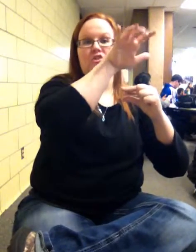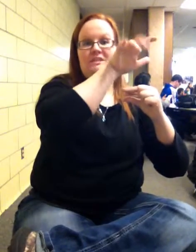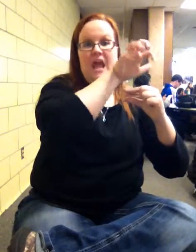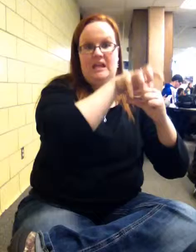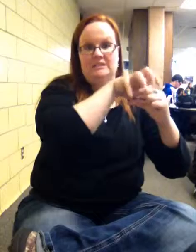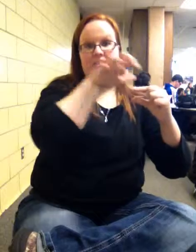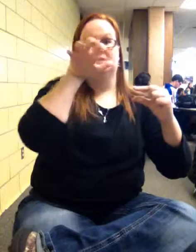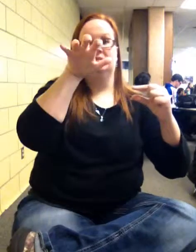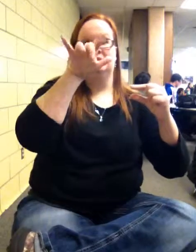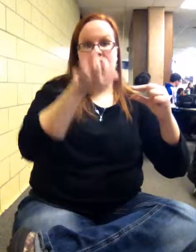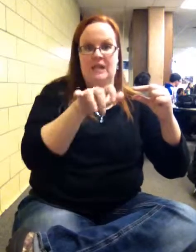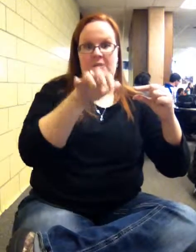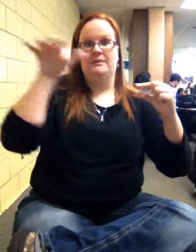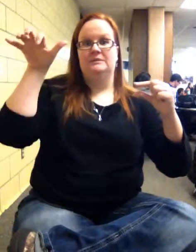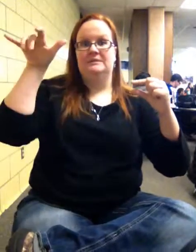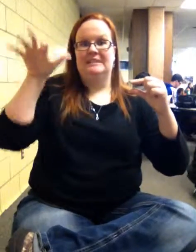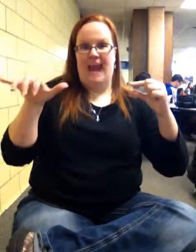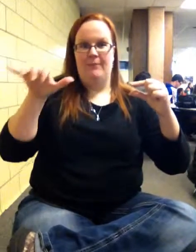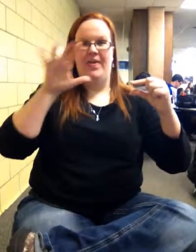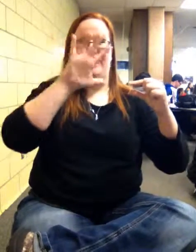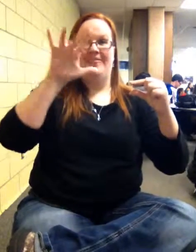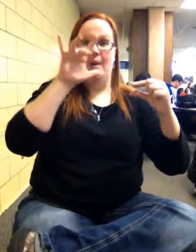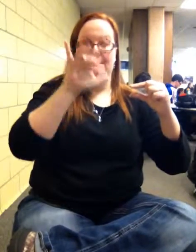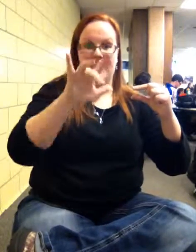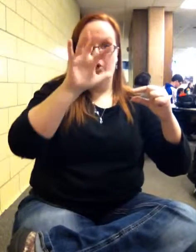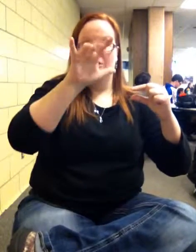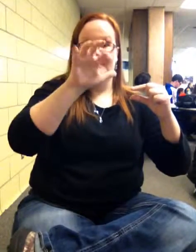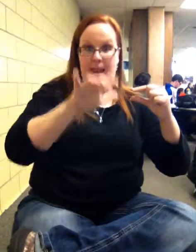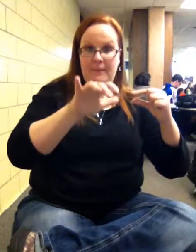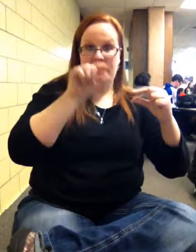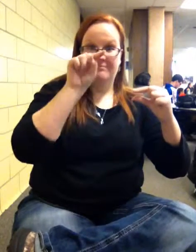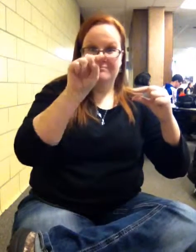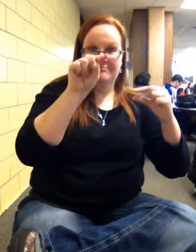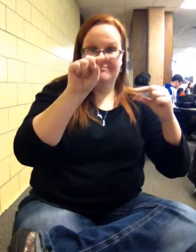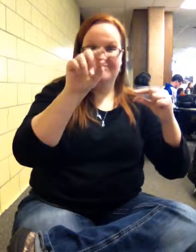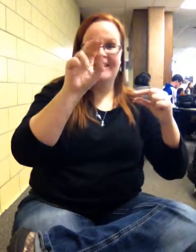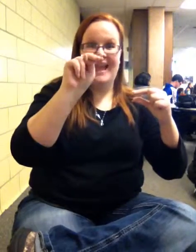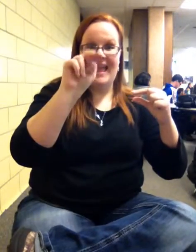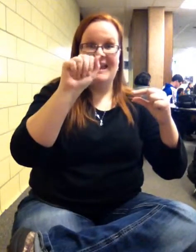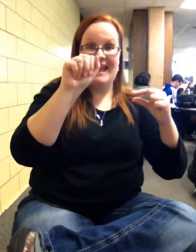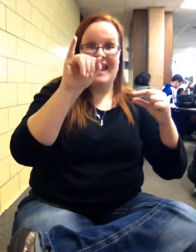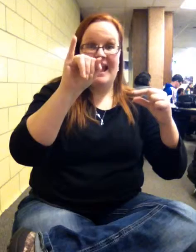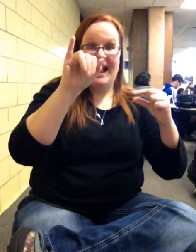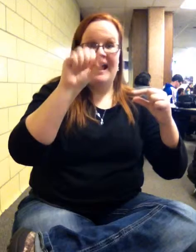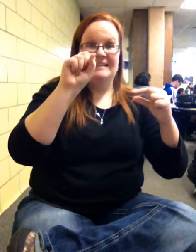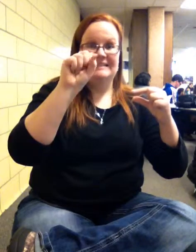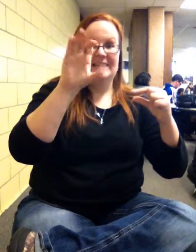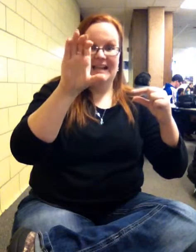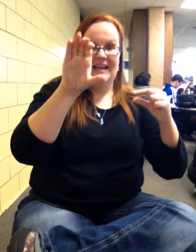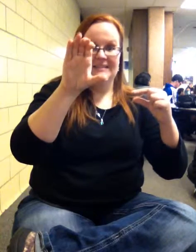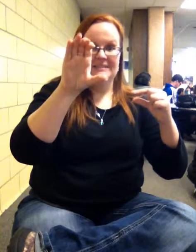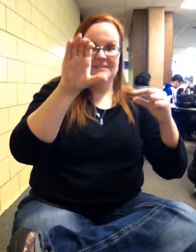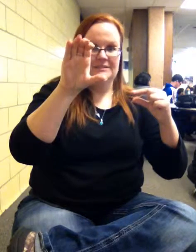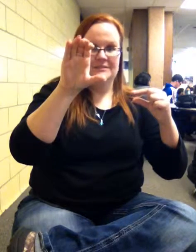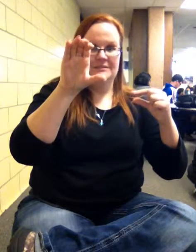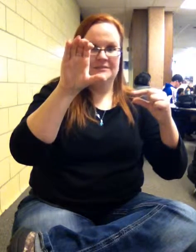have industry averages for 722211. Maybe they have 72210 and